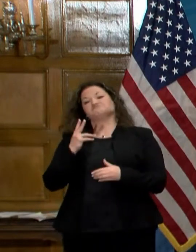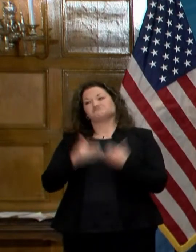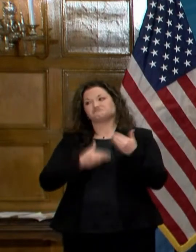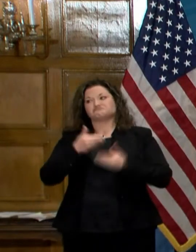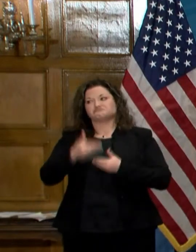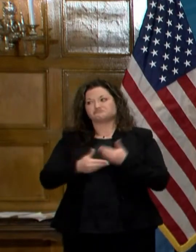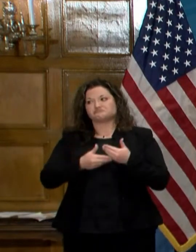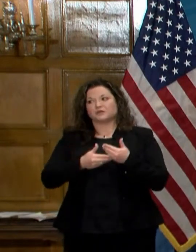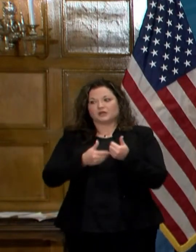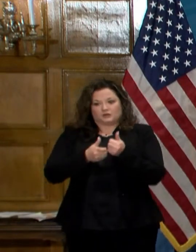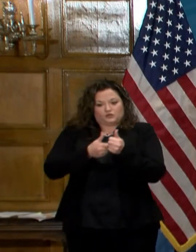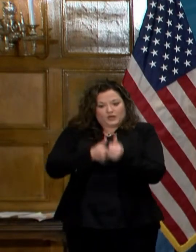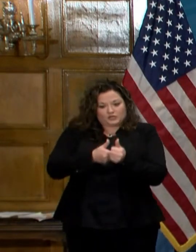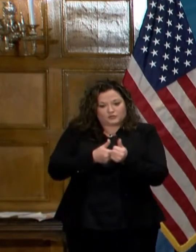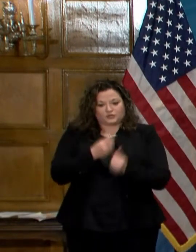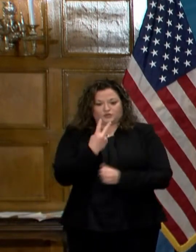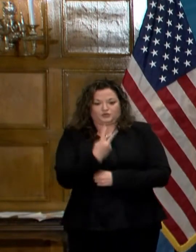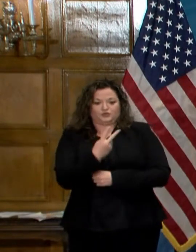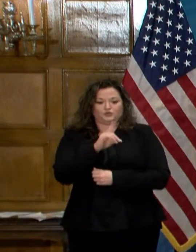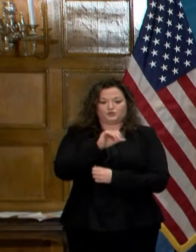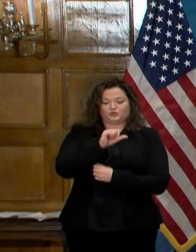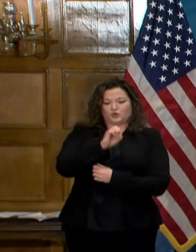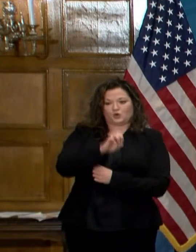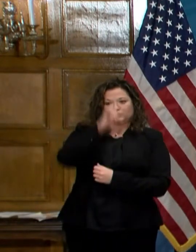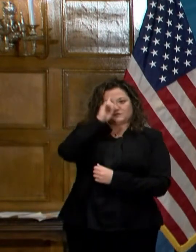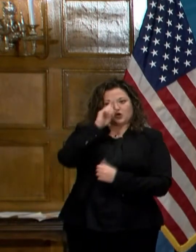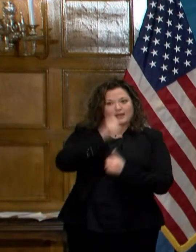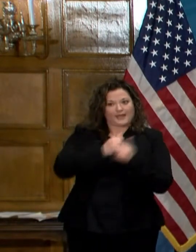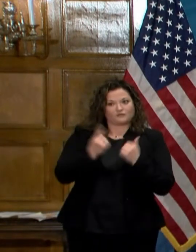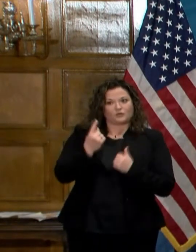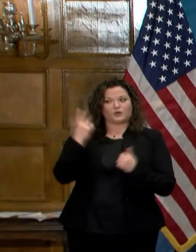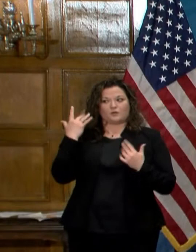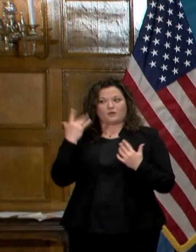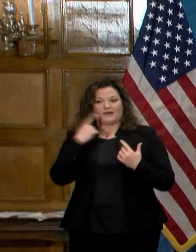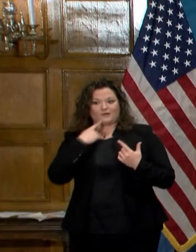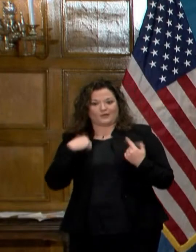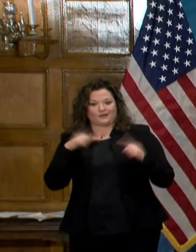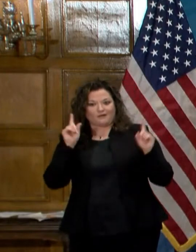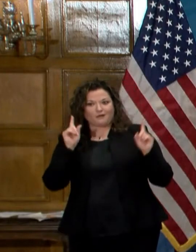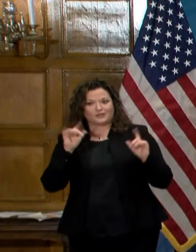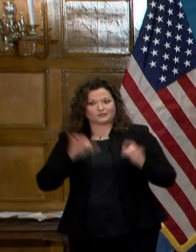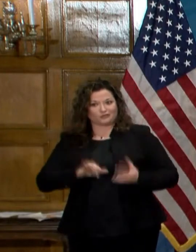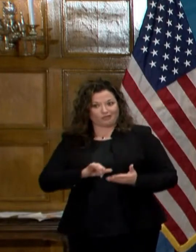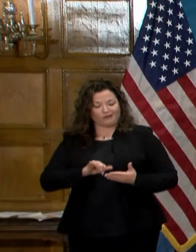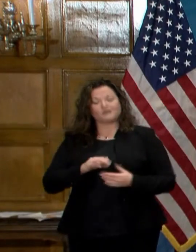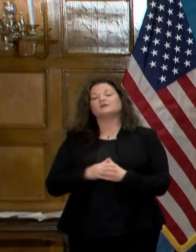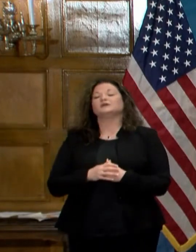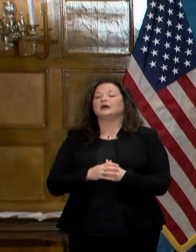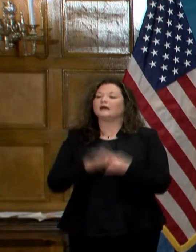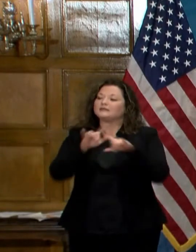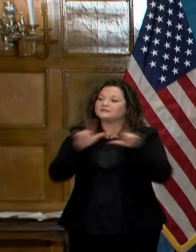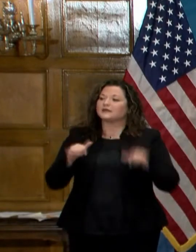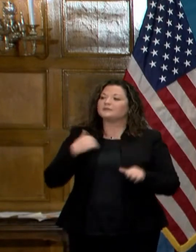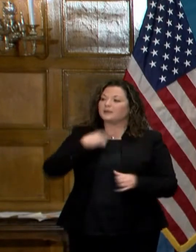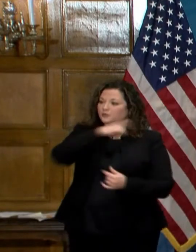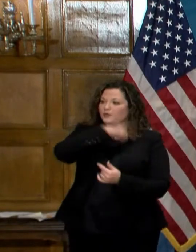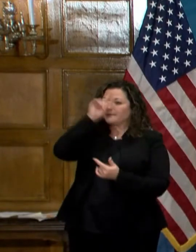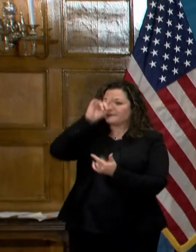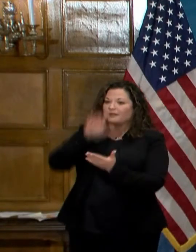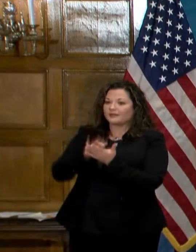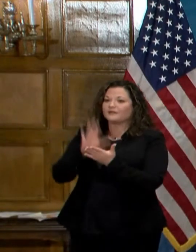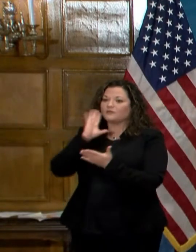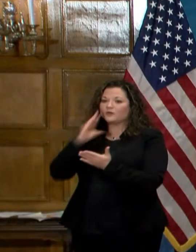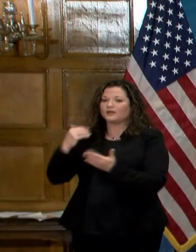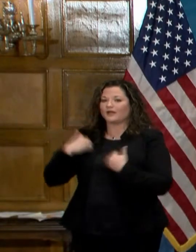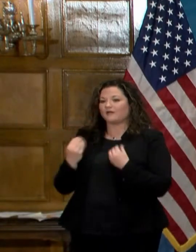regimen of 2 doses for everybody, make sure we can accomplish that, we do believe that there will be increased